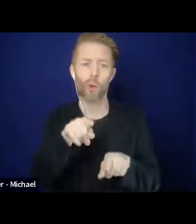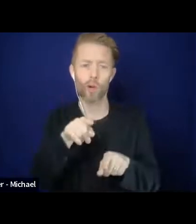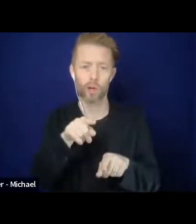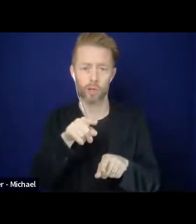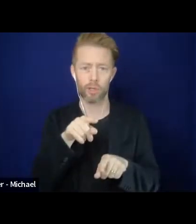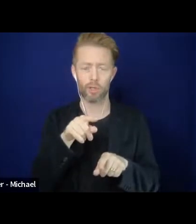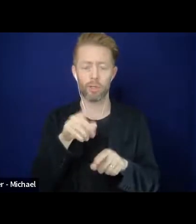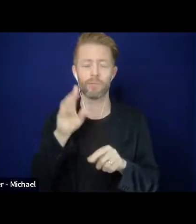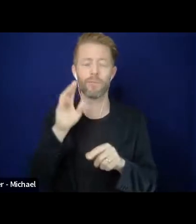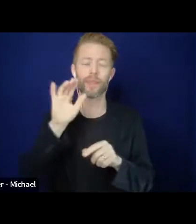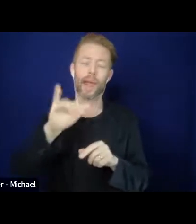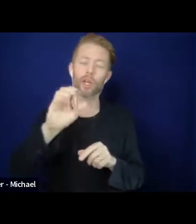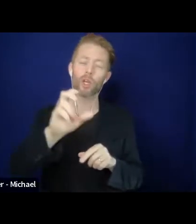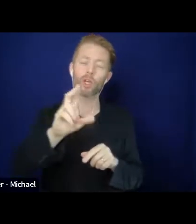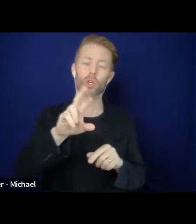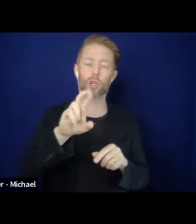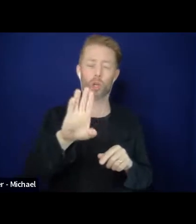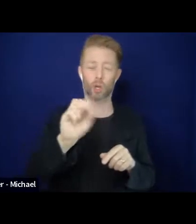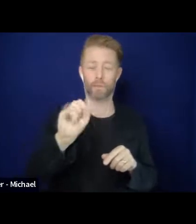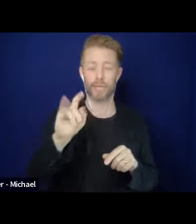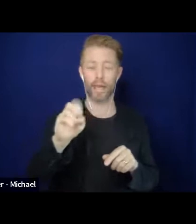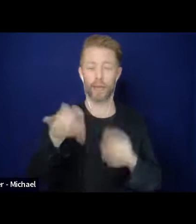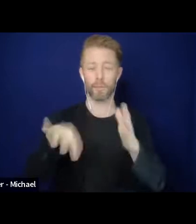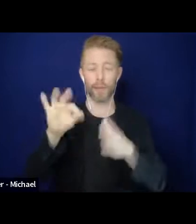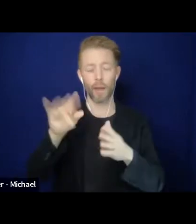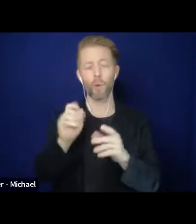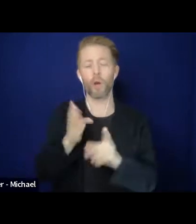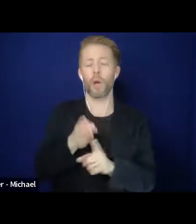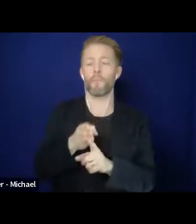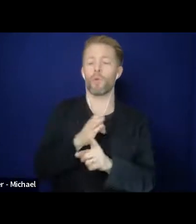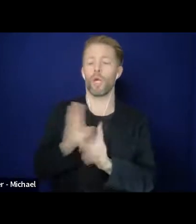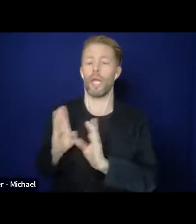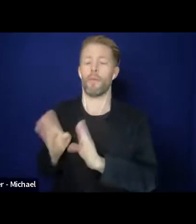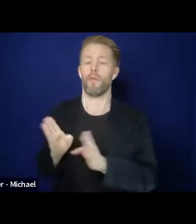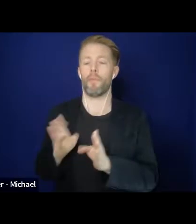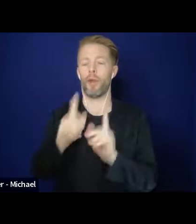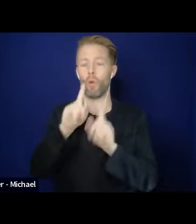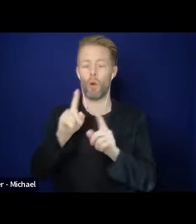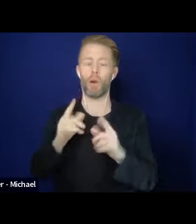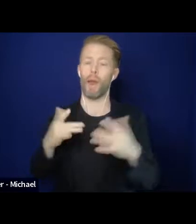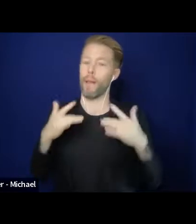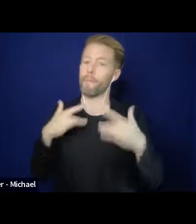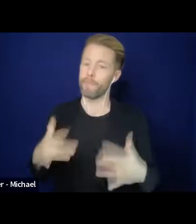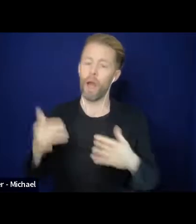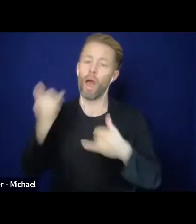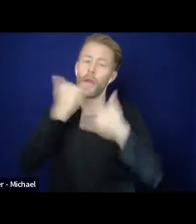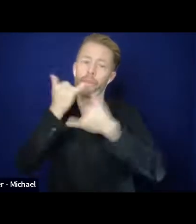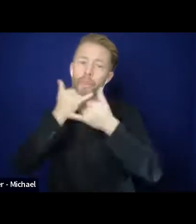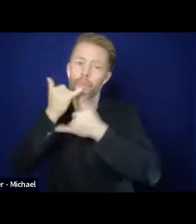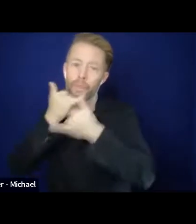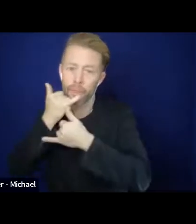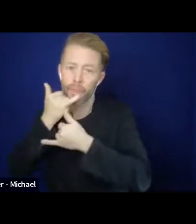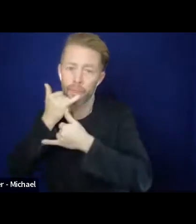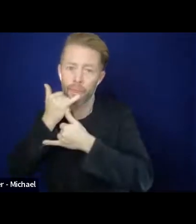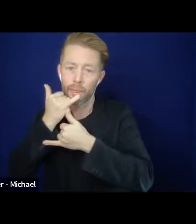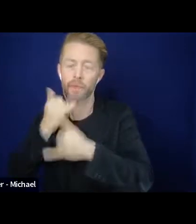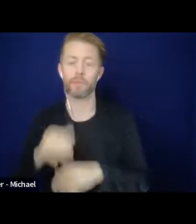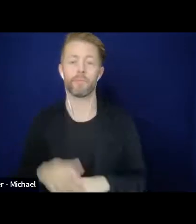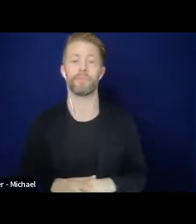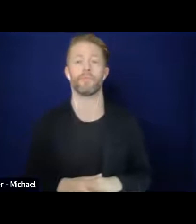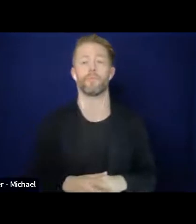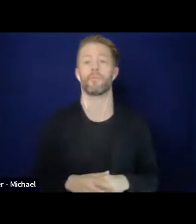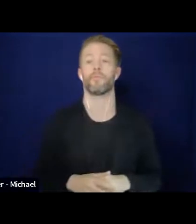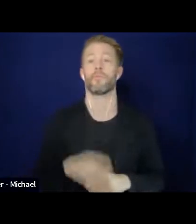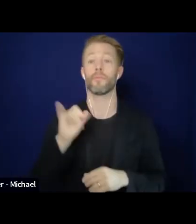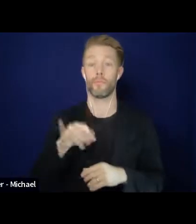pre-prepared orders by the store have been in error more often. And if you have somebody who is